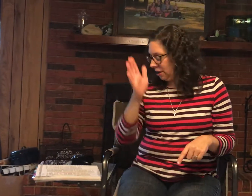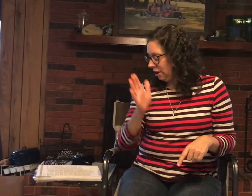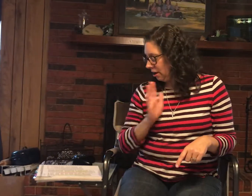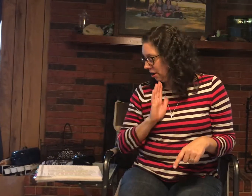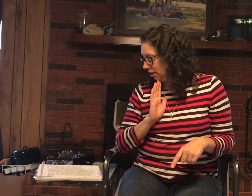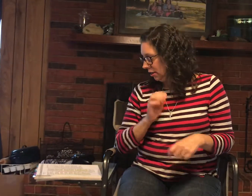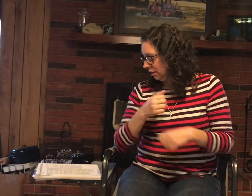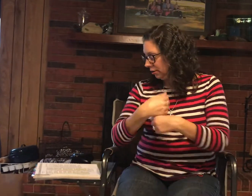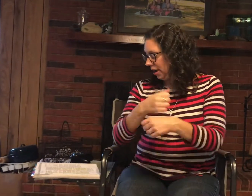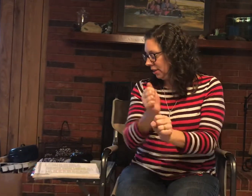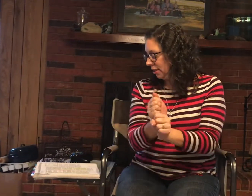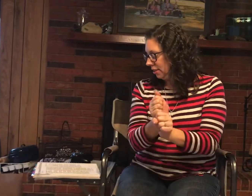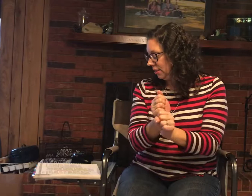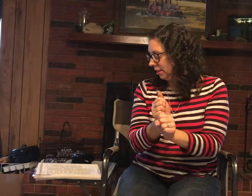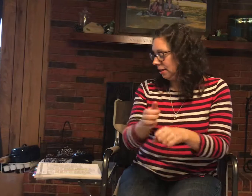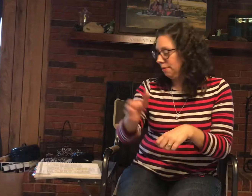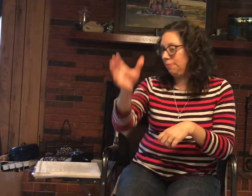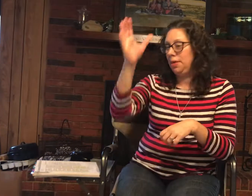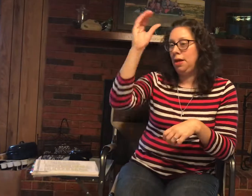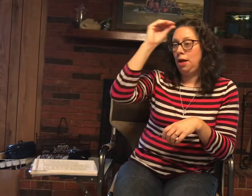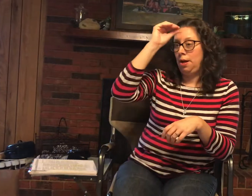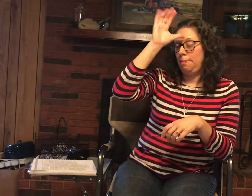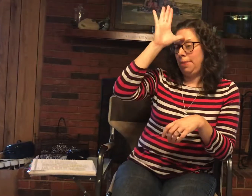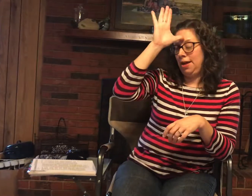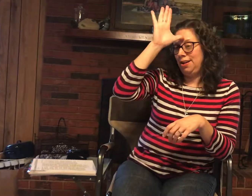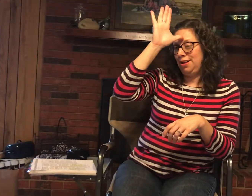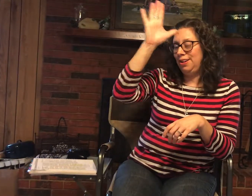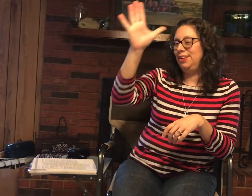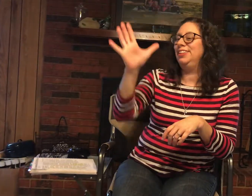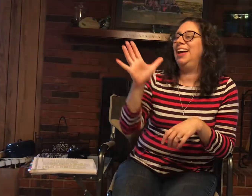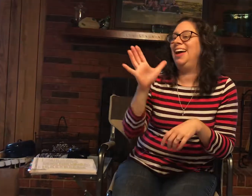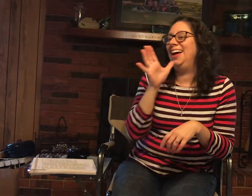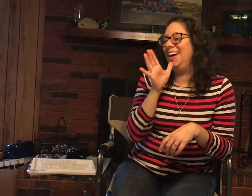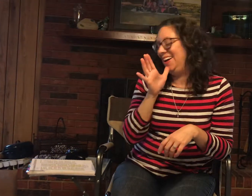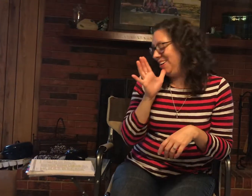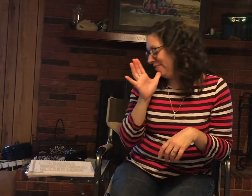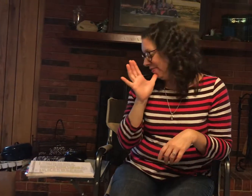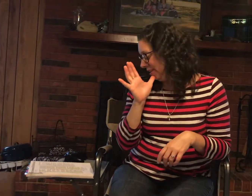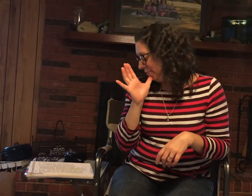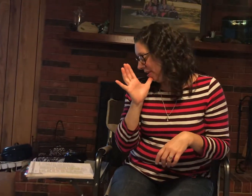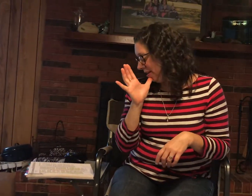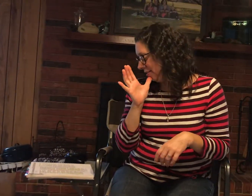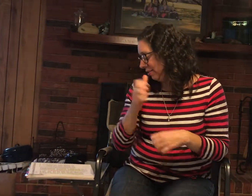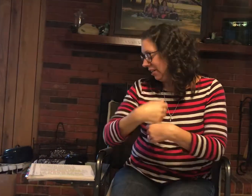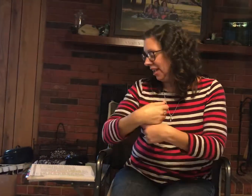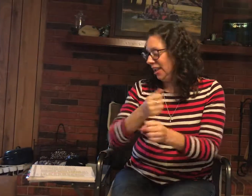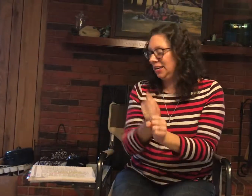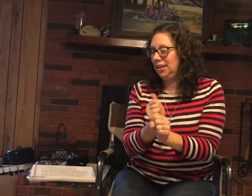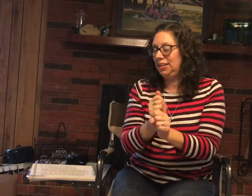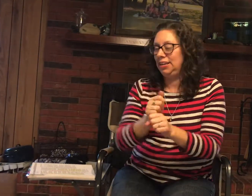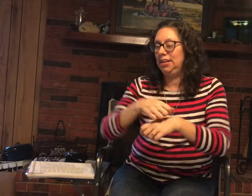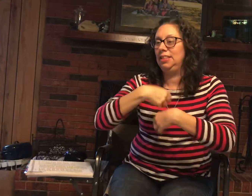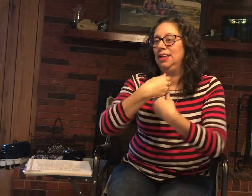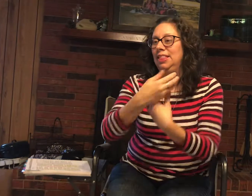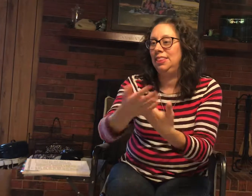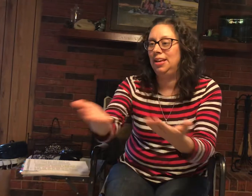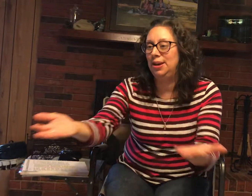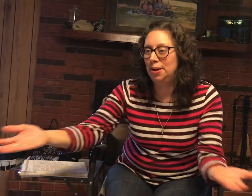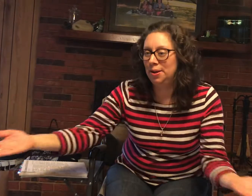God created he him, male and female created he